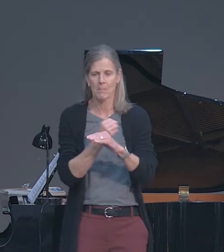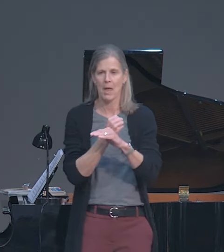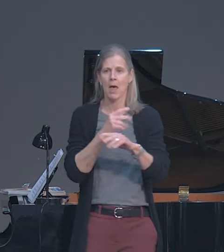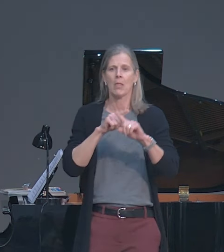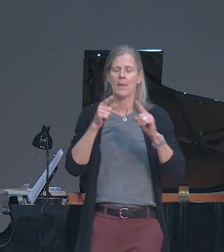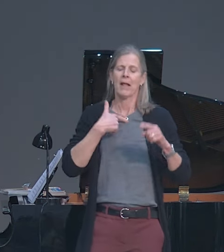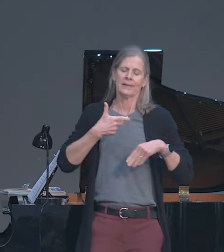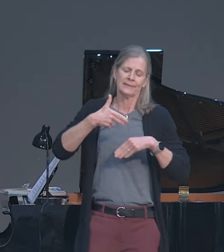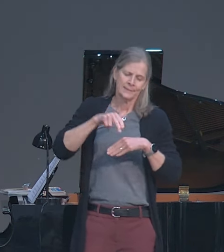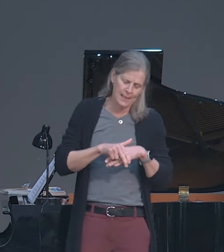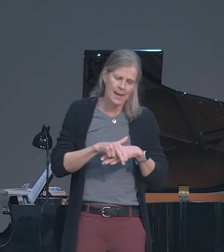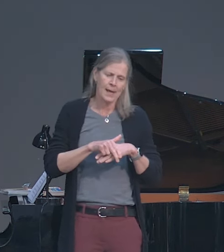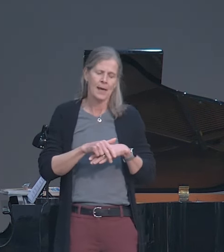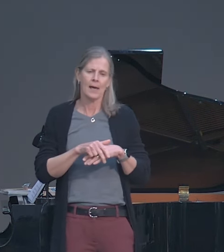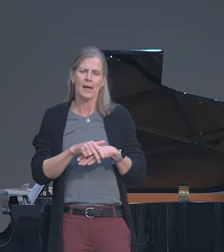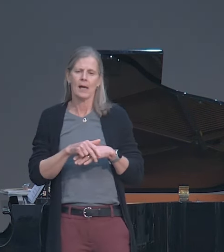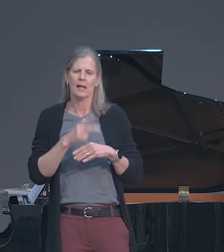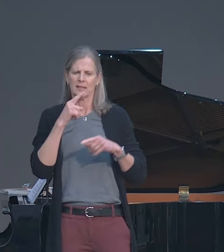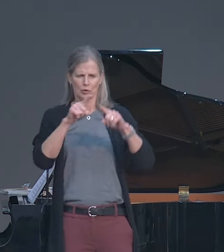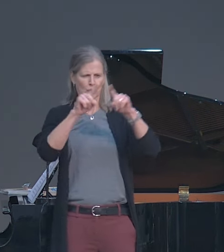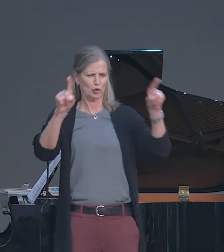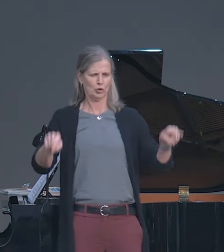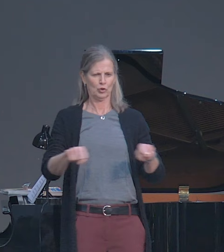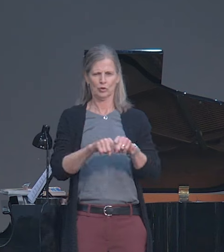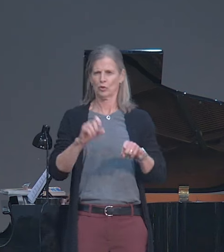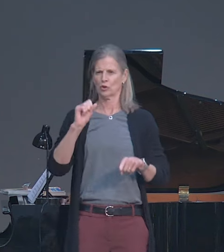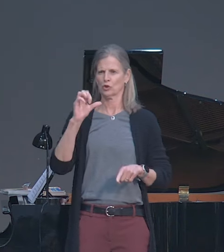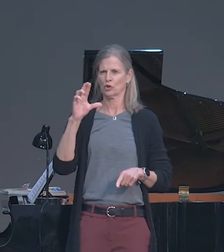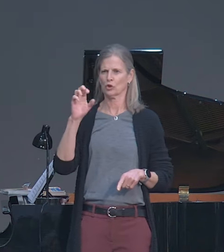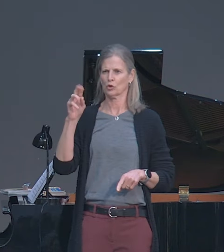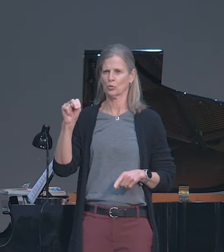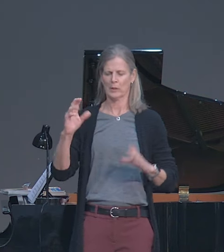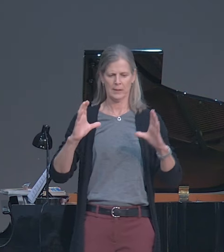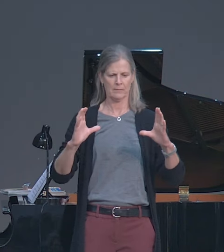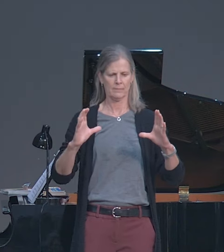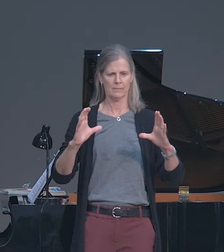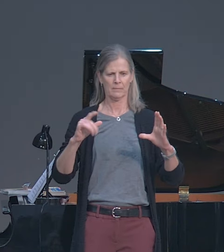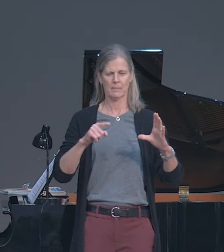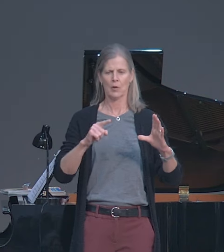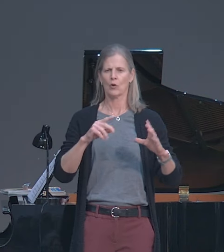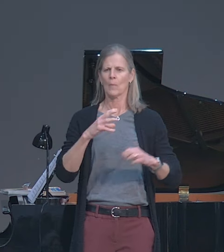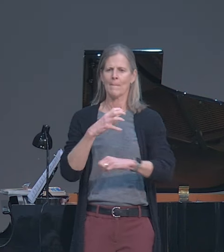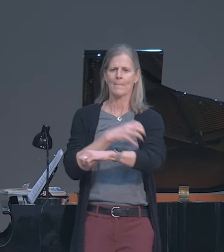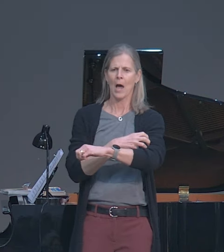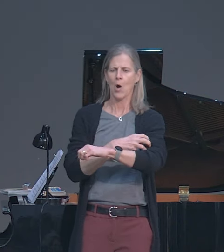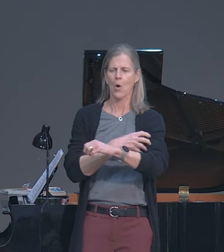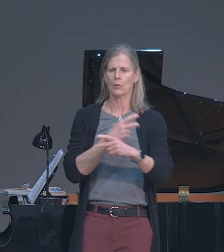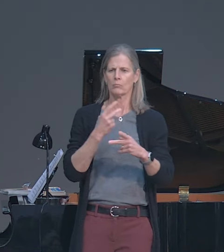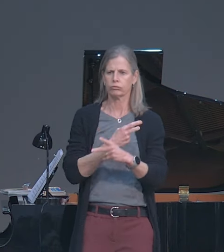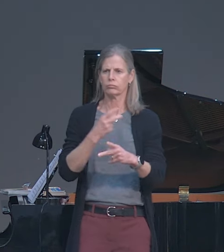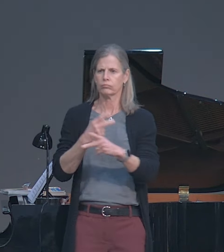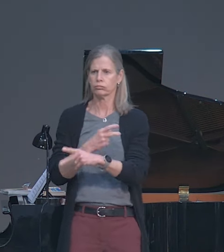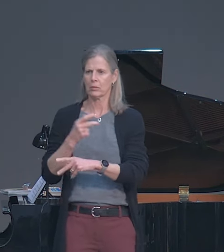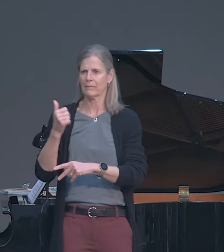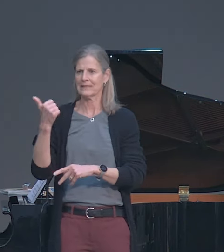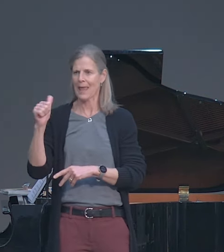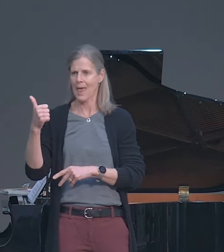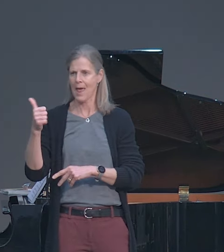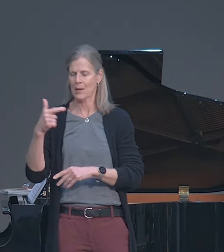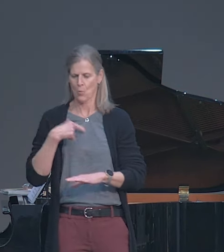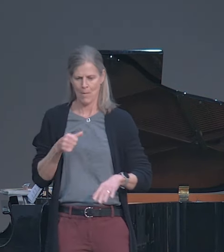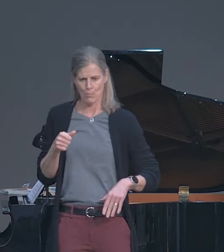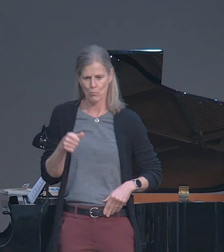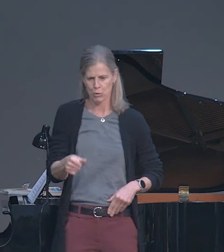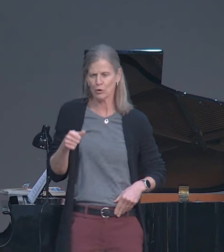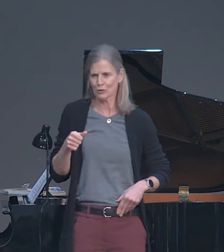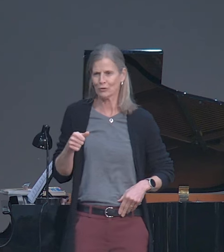ahead and sat down, and in front of me was a screen, and it was called Powers of 10, and I pushed the button. Now, some